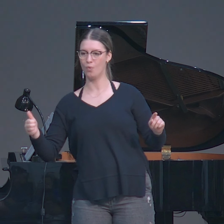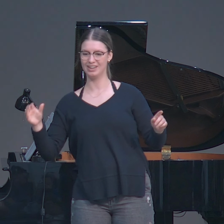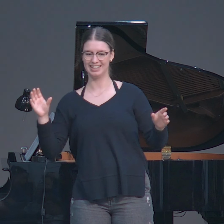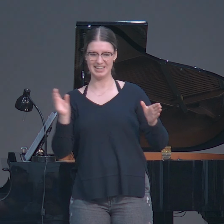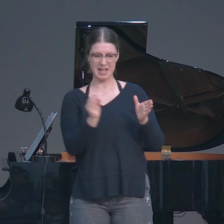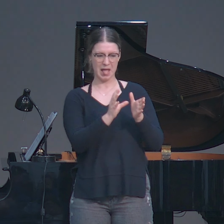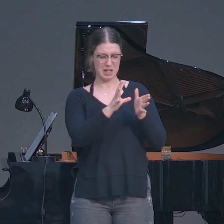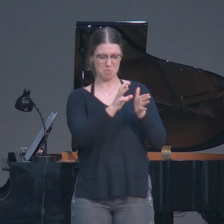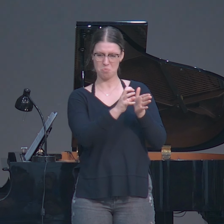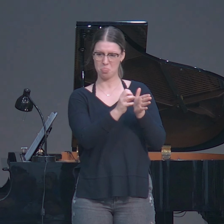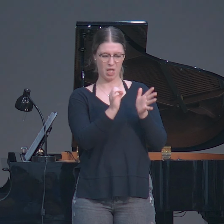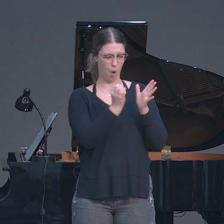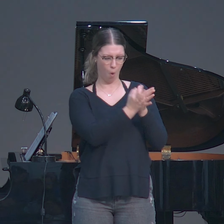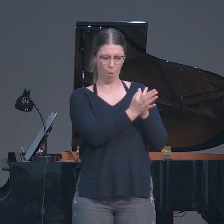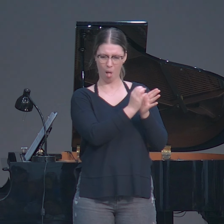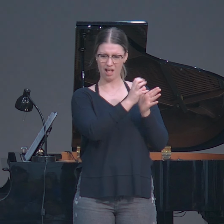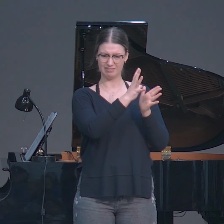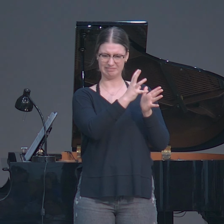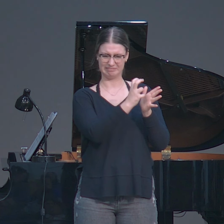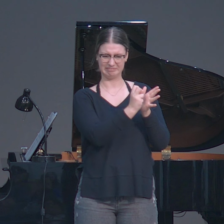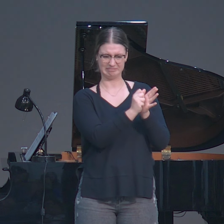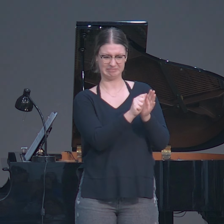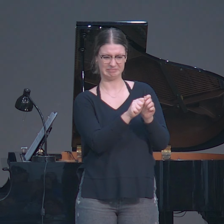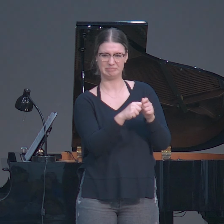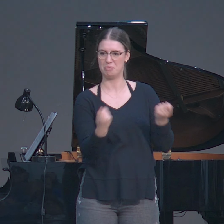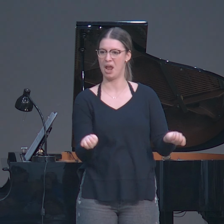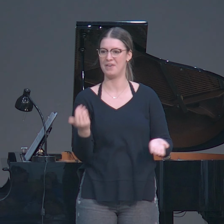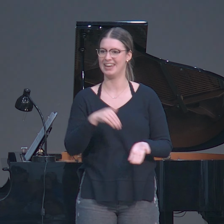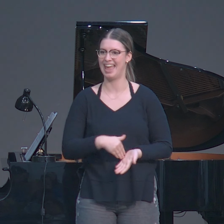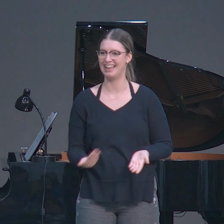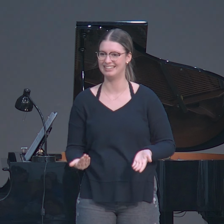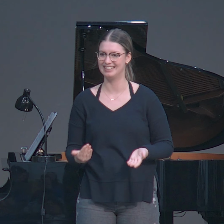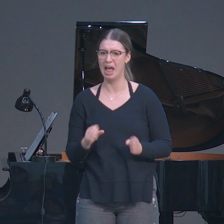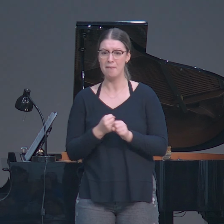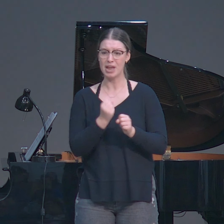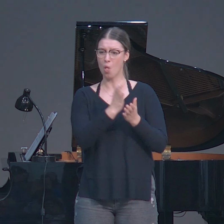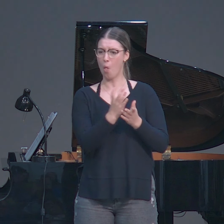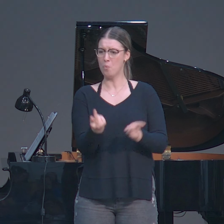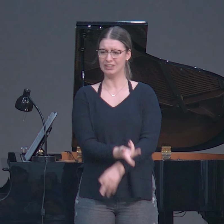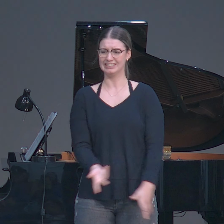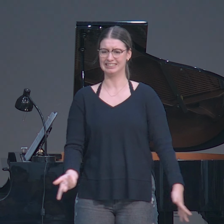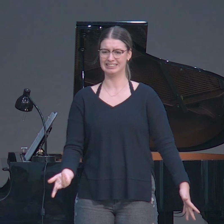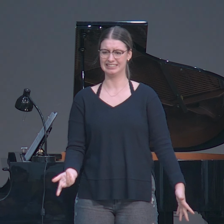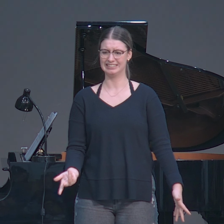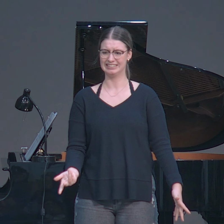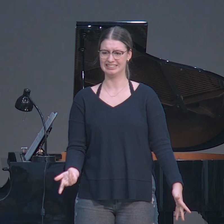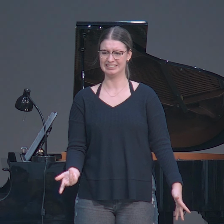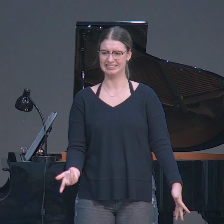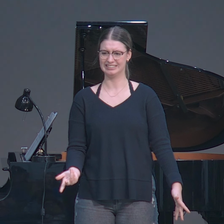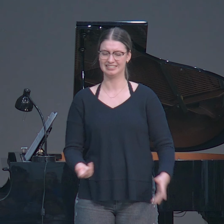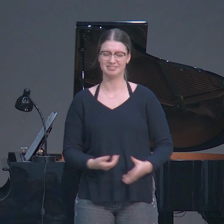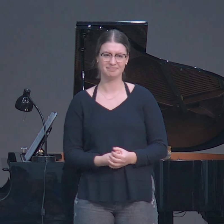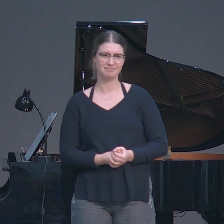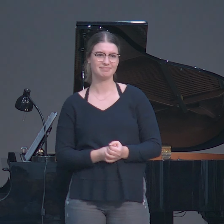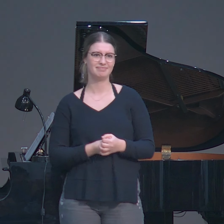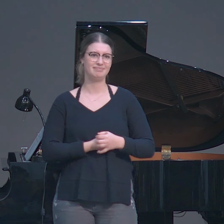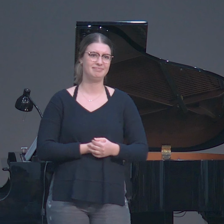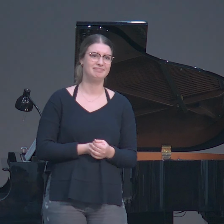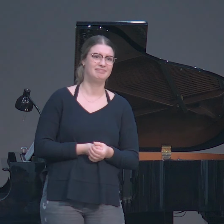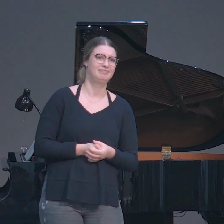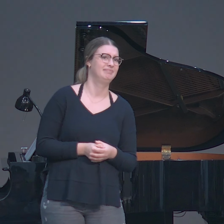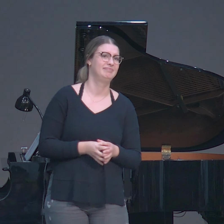at where it's connected to the old fabric, and it rips an even bigger hole. You've got an even bigger problem.